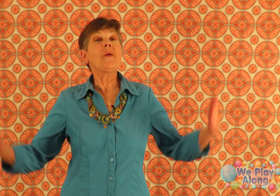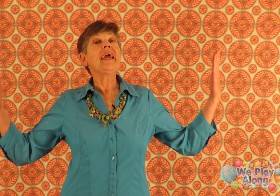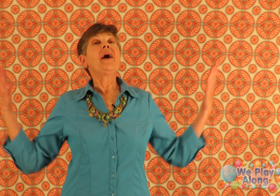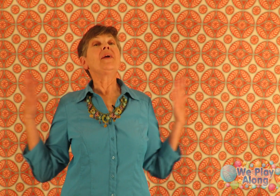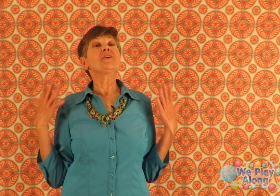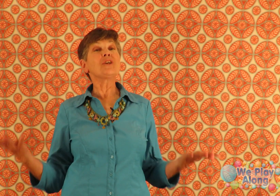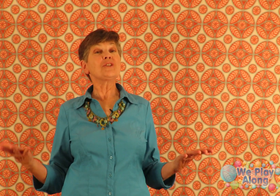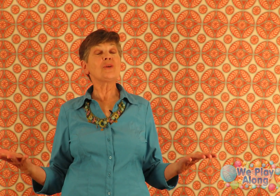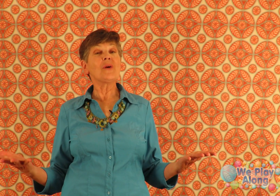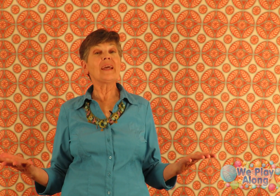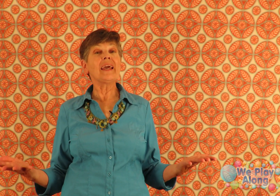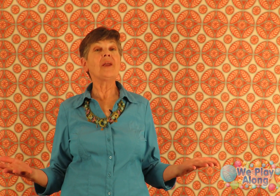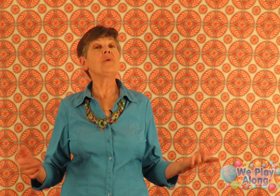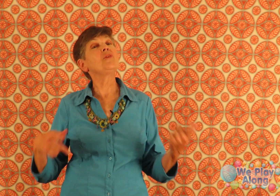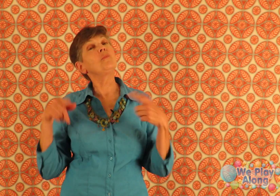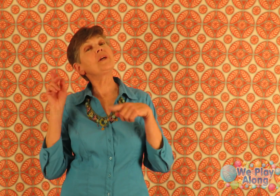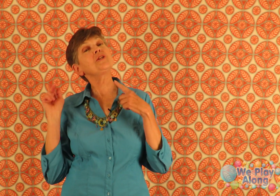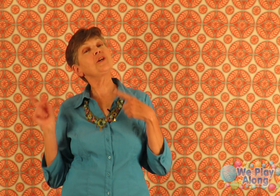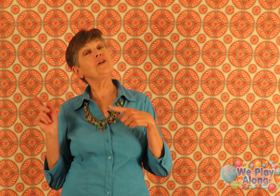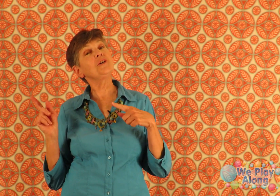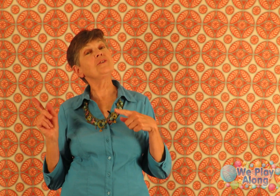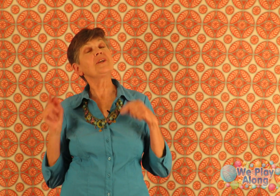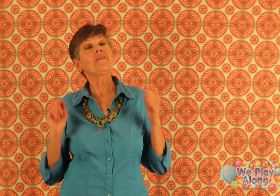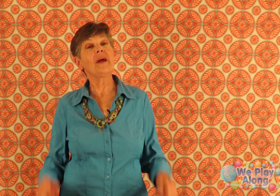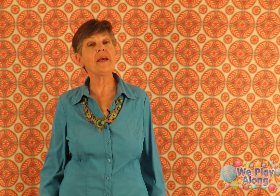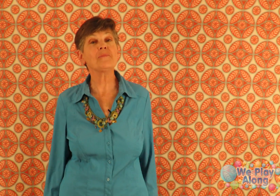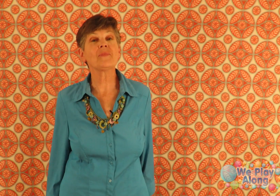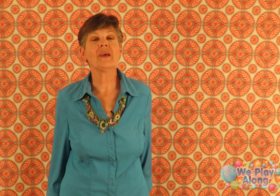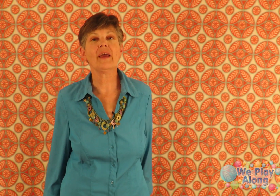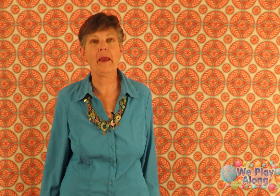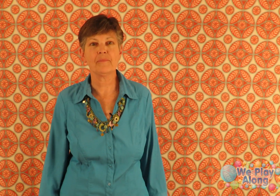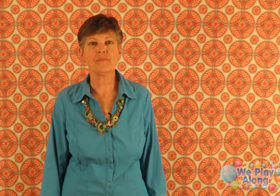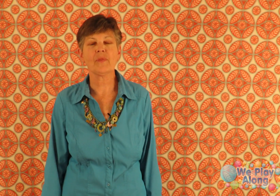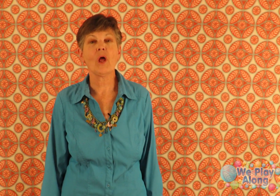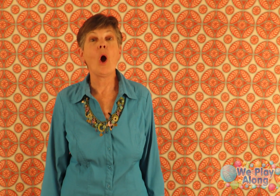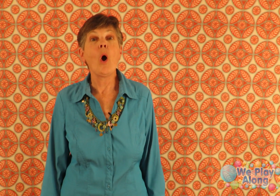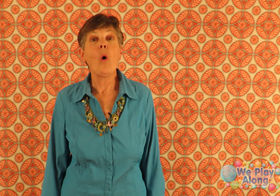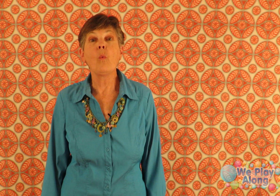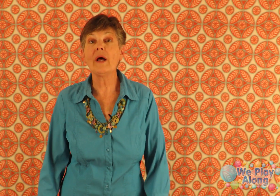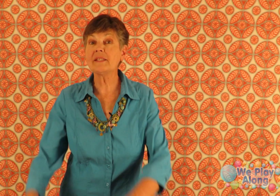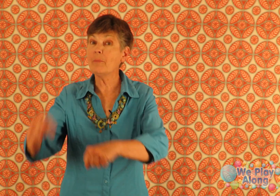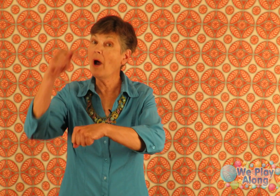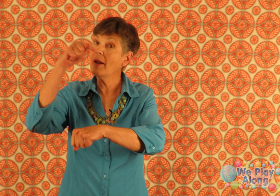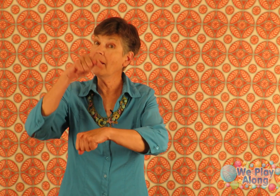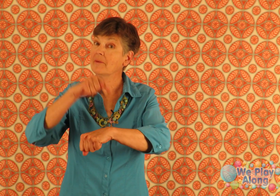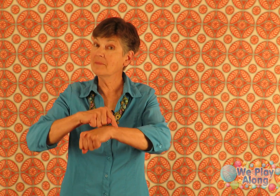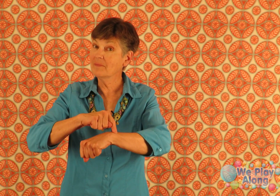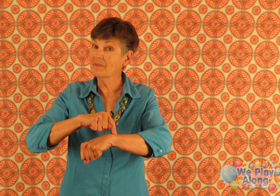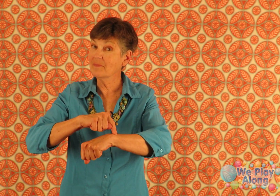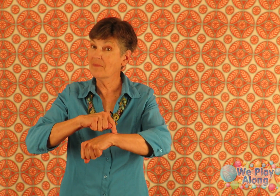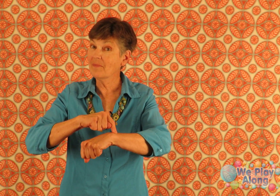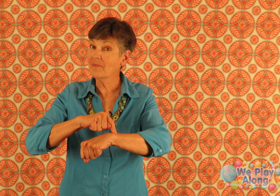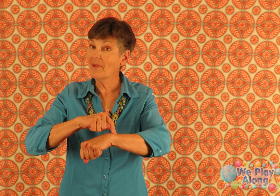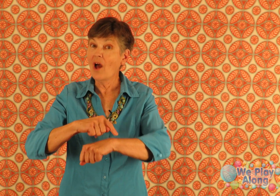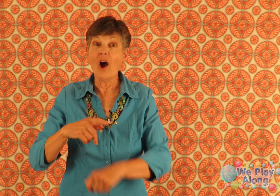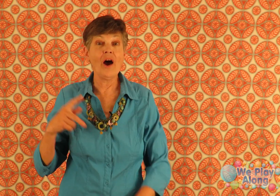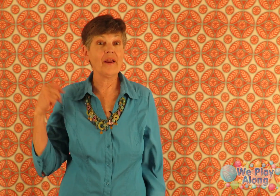Okay, now here's our story again with no picture clues. Ready? Okay. Once upon a